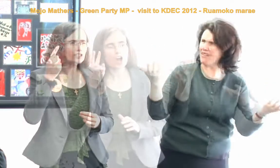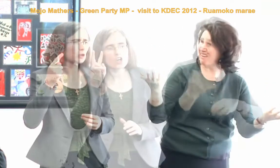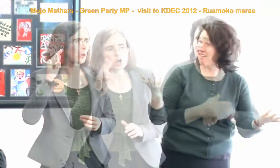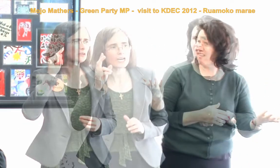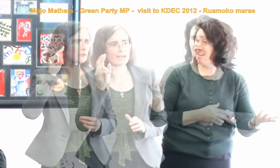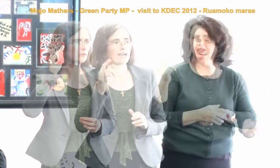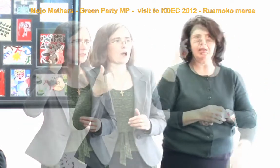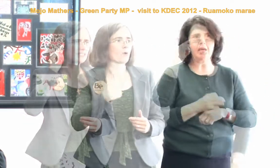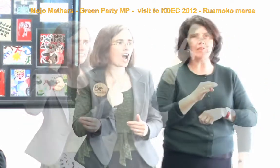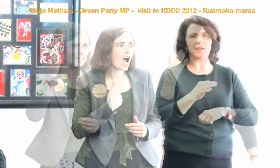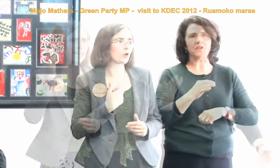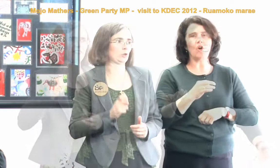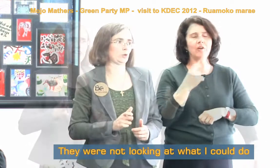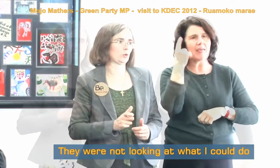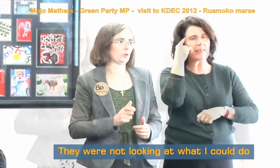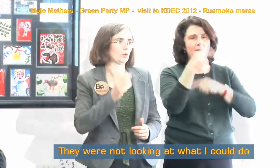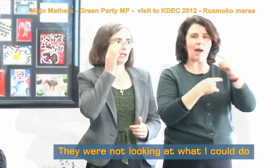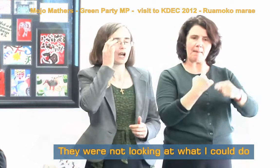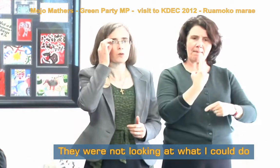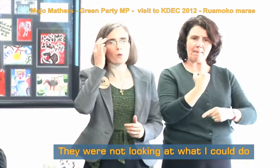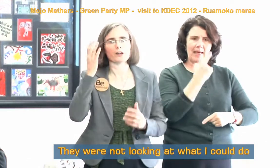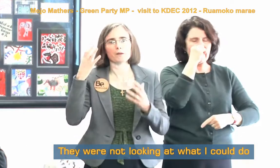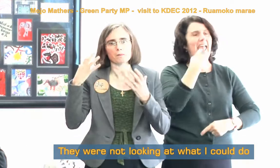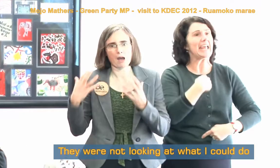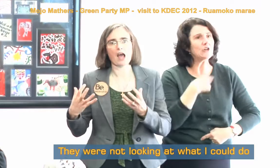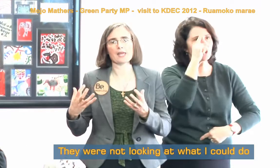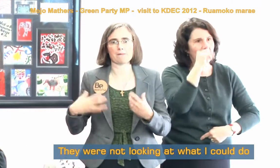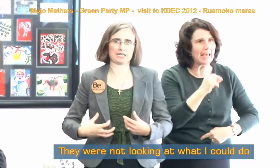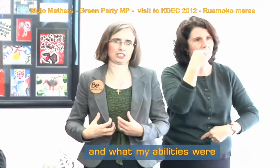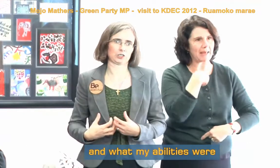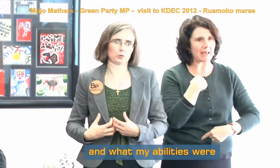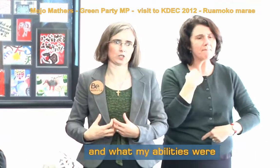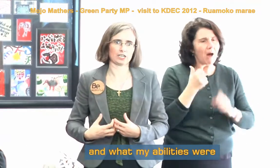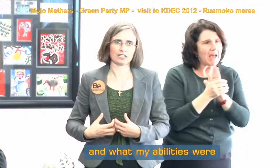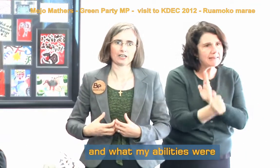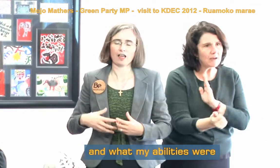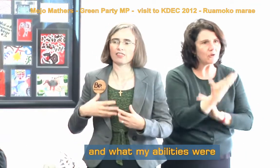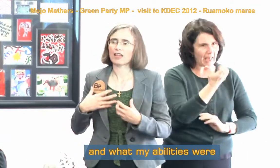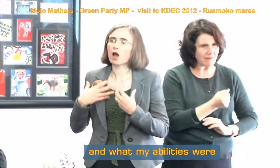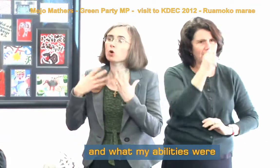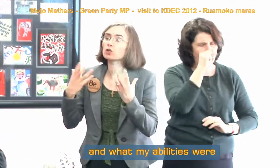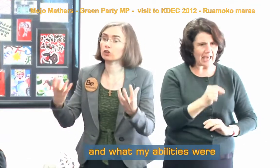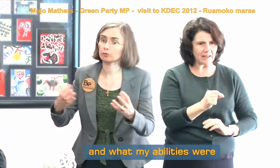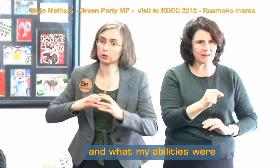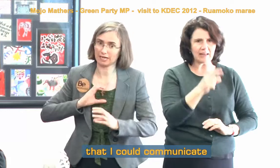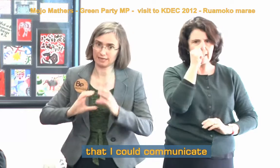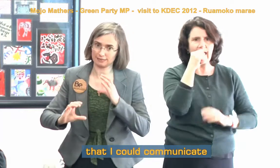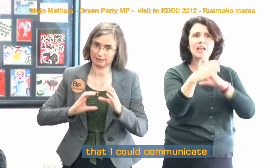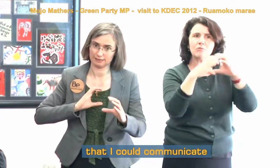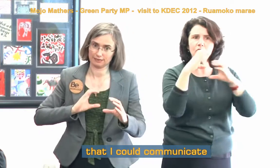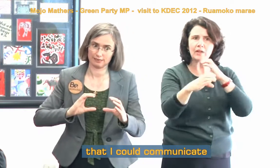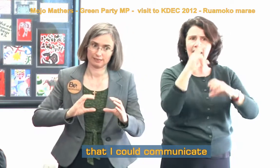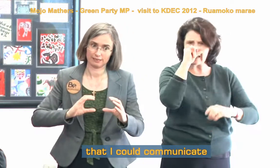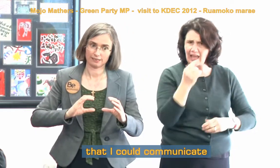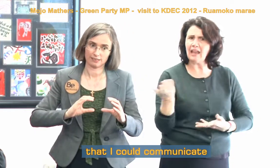I'm not looking at what I could do, at what my ability is really, that I could communicate.